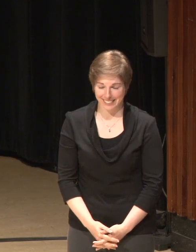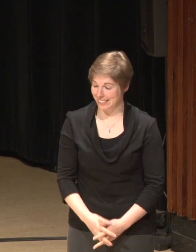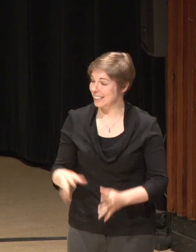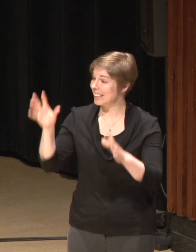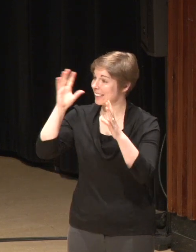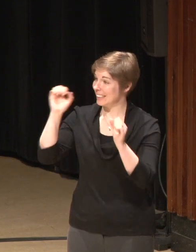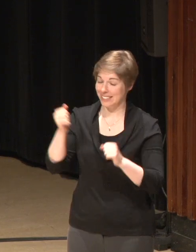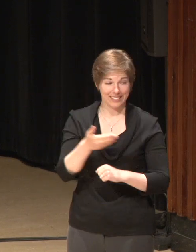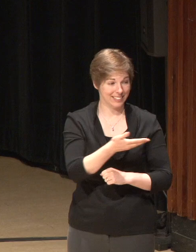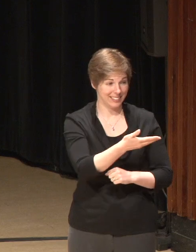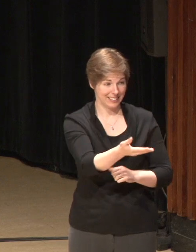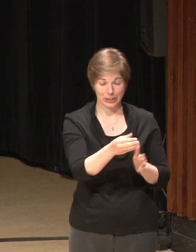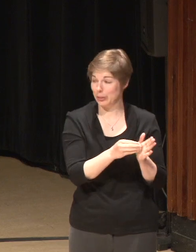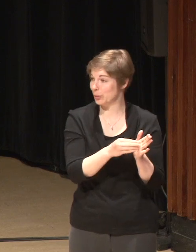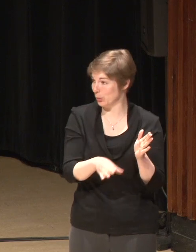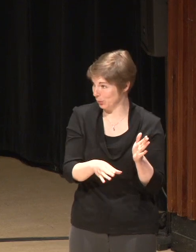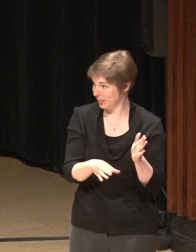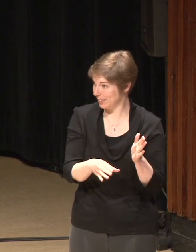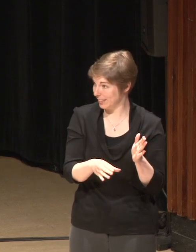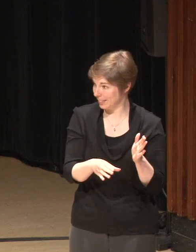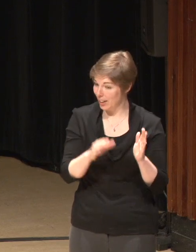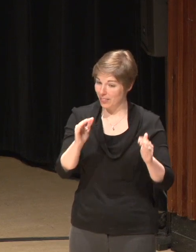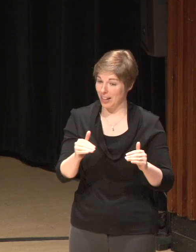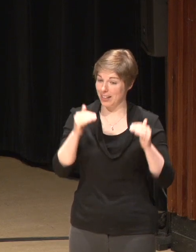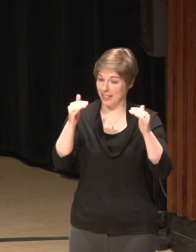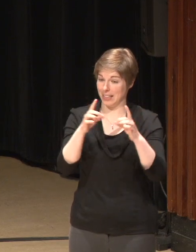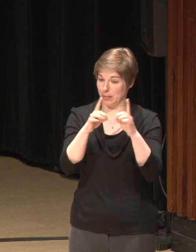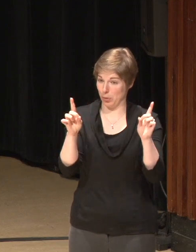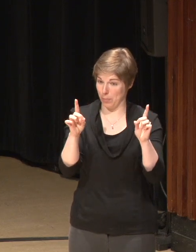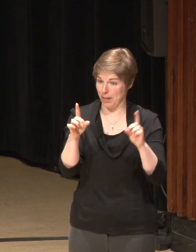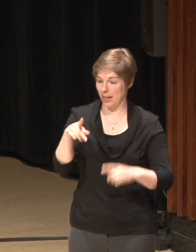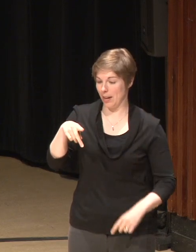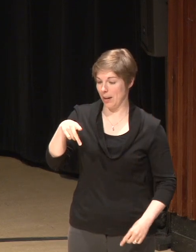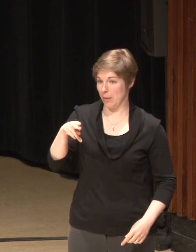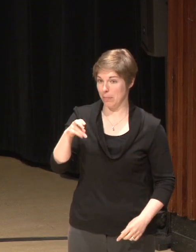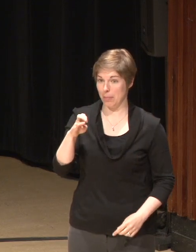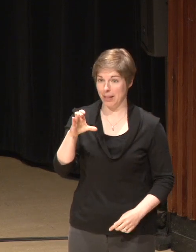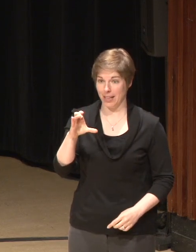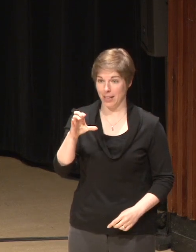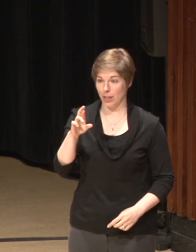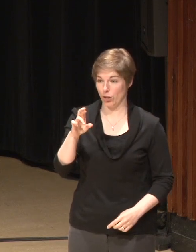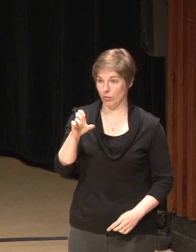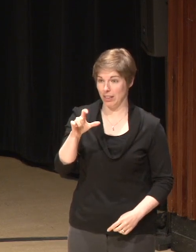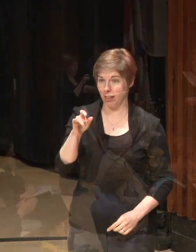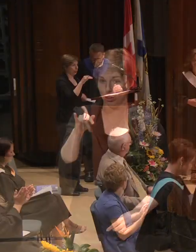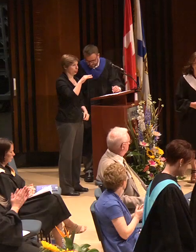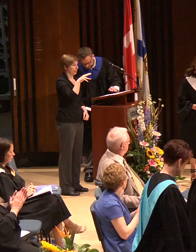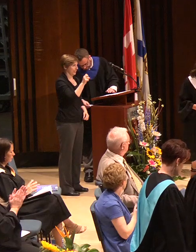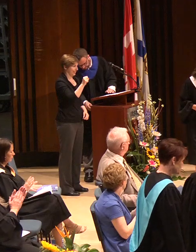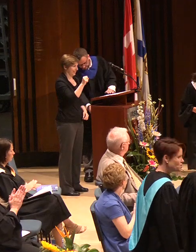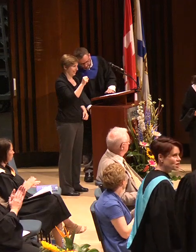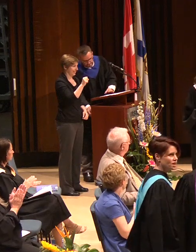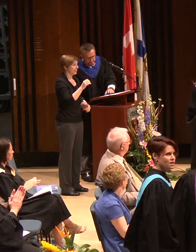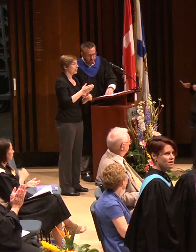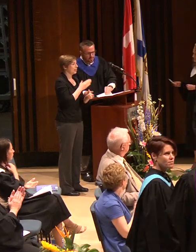Mr. President, the candidates for the Advanced Diploma in Public Relations. Jane Bardsley.